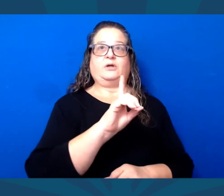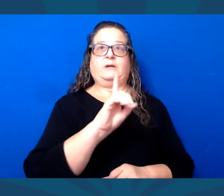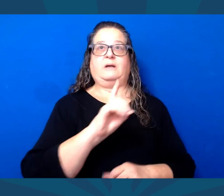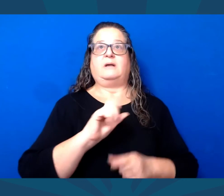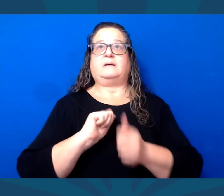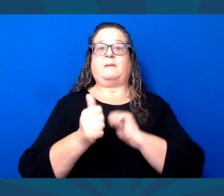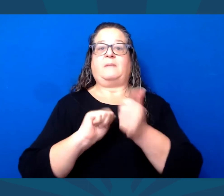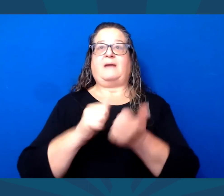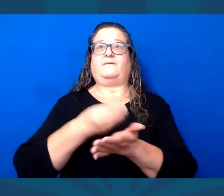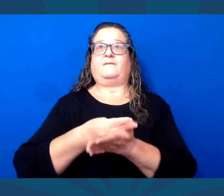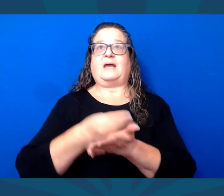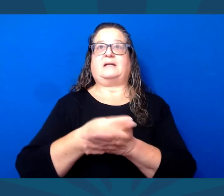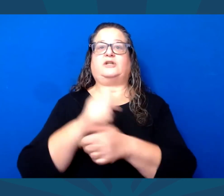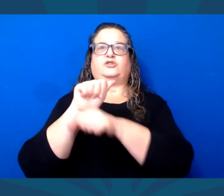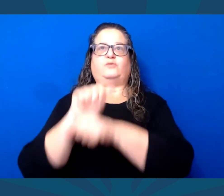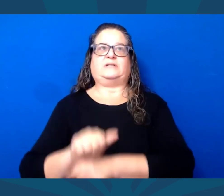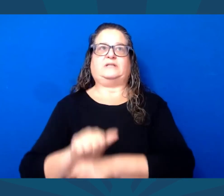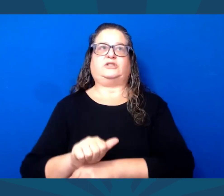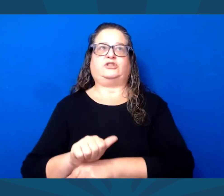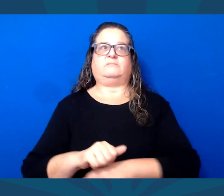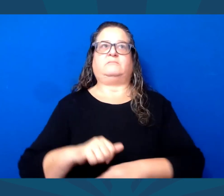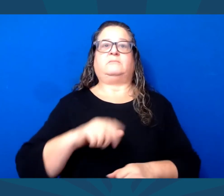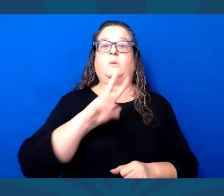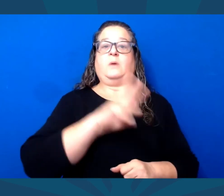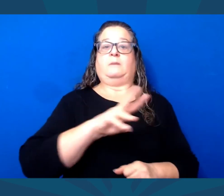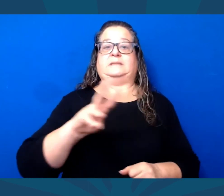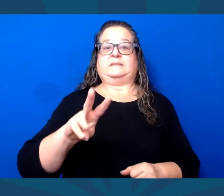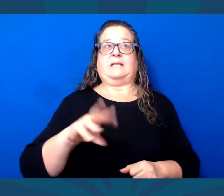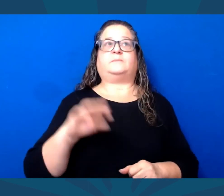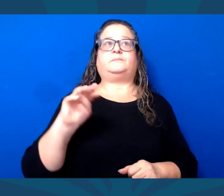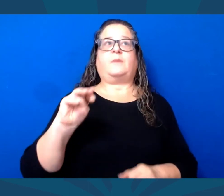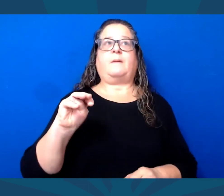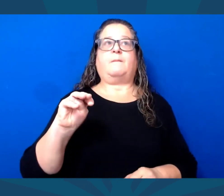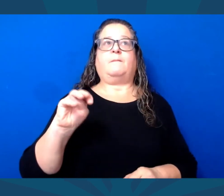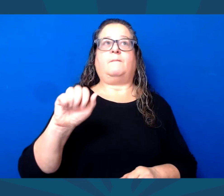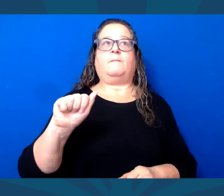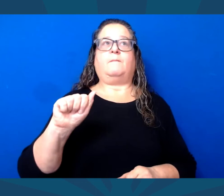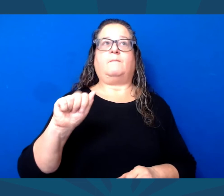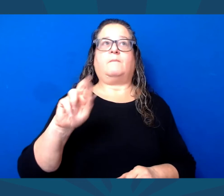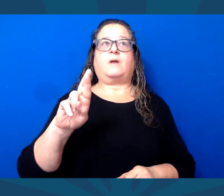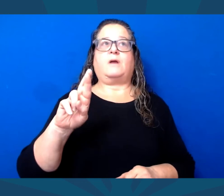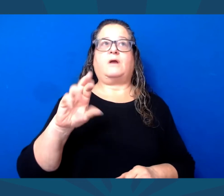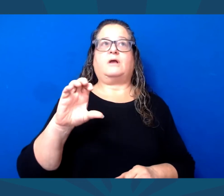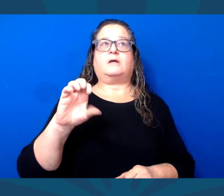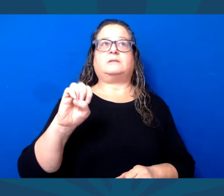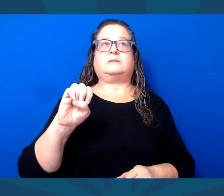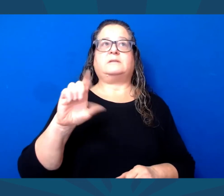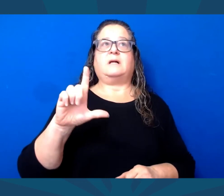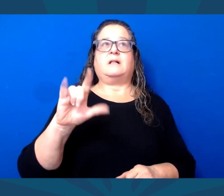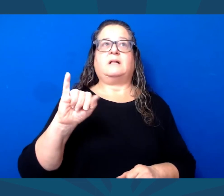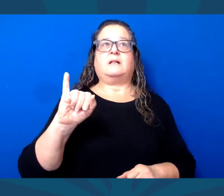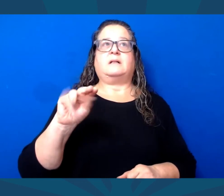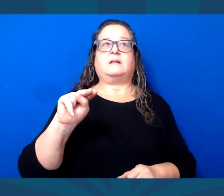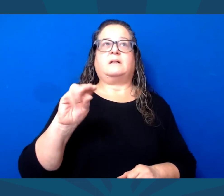Party, Democratic. Campaign funding, traditional. Website,